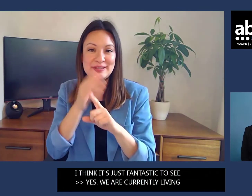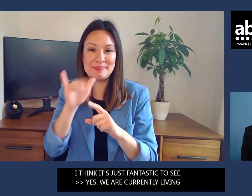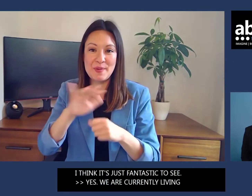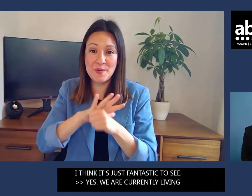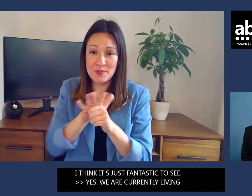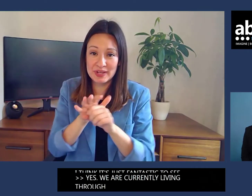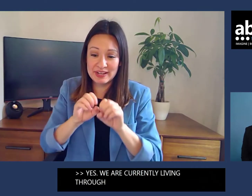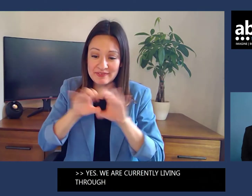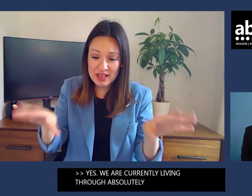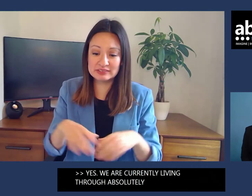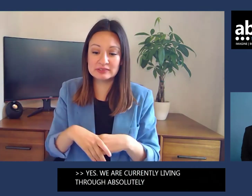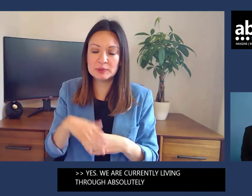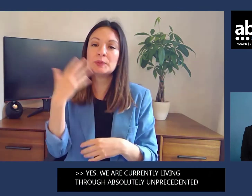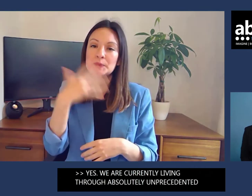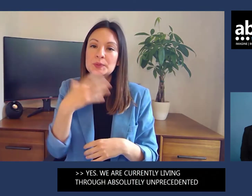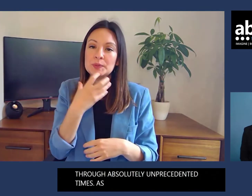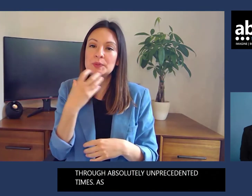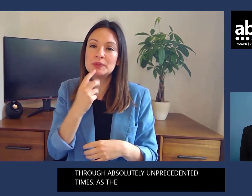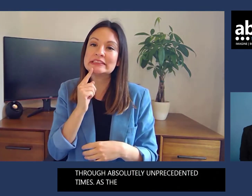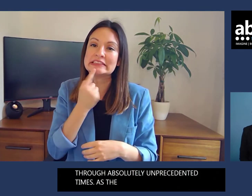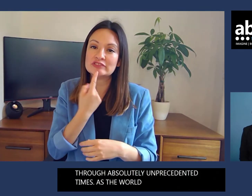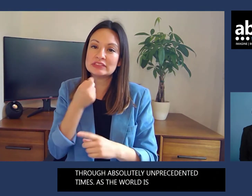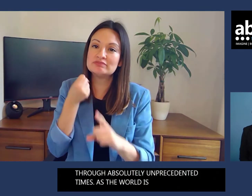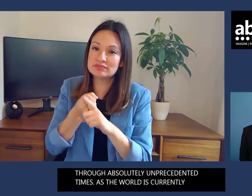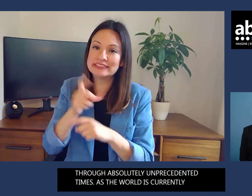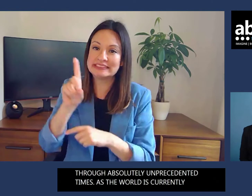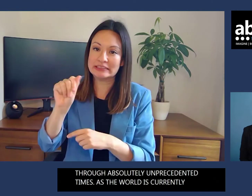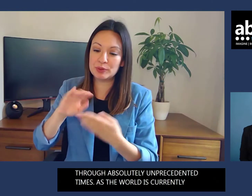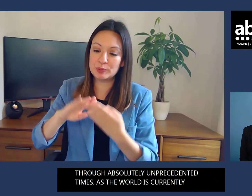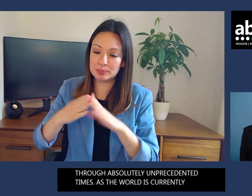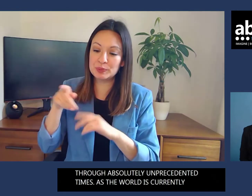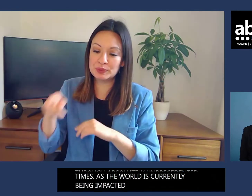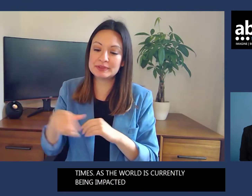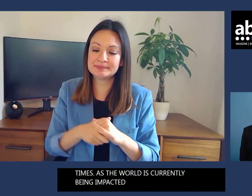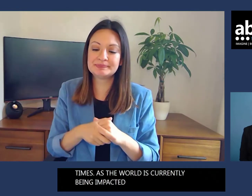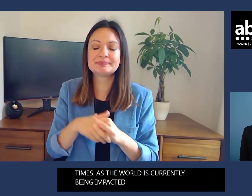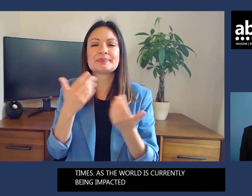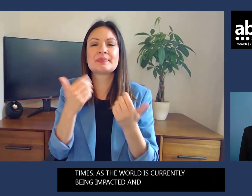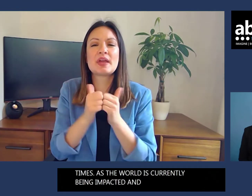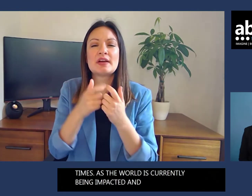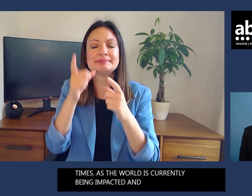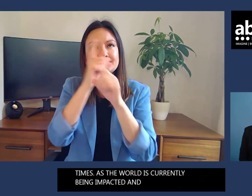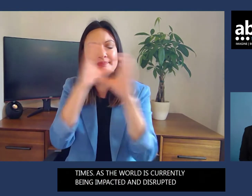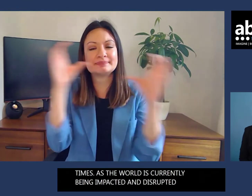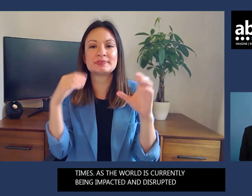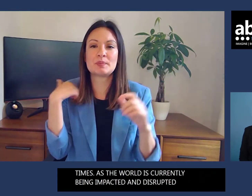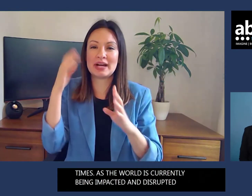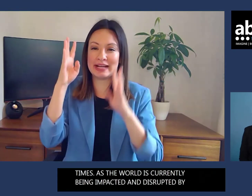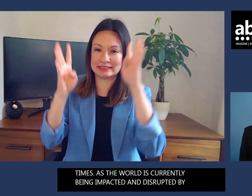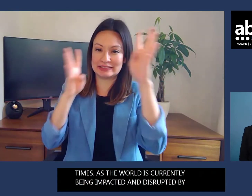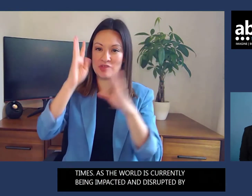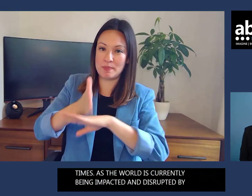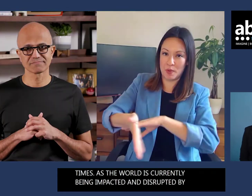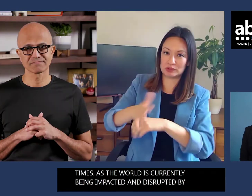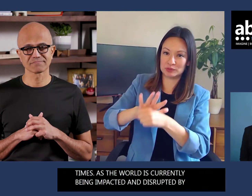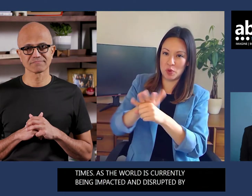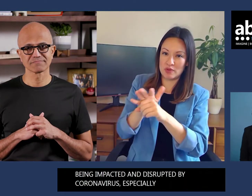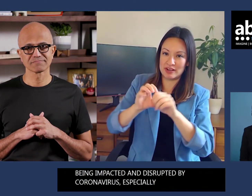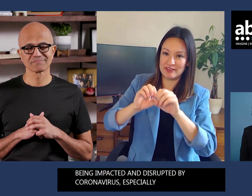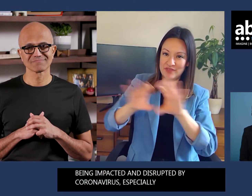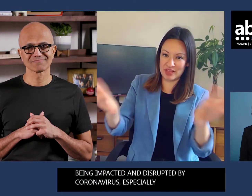far, with just their ability to control their gaze. Even what we are doing, as I said,